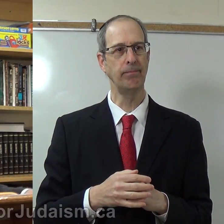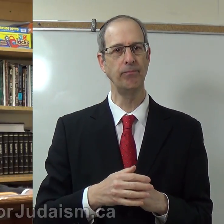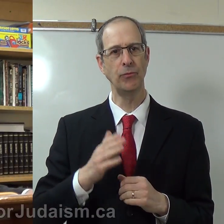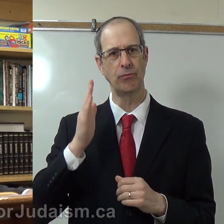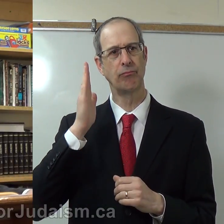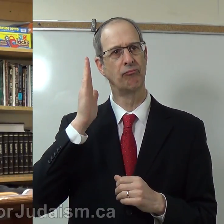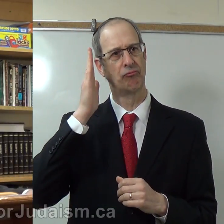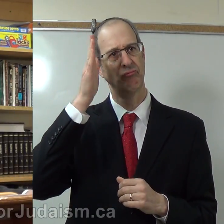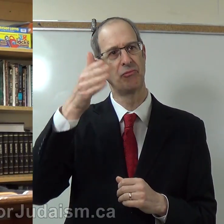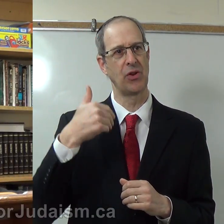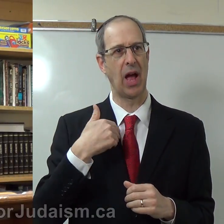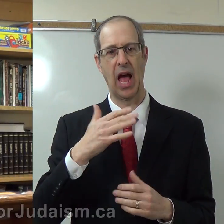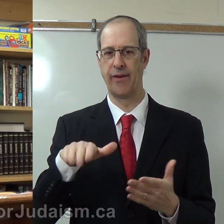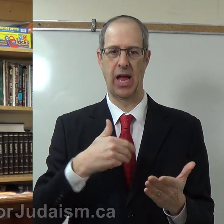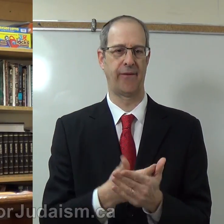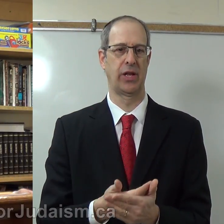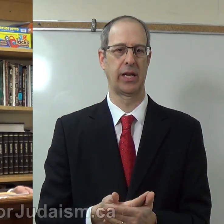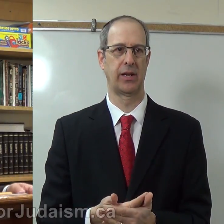have everything.